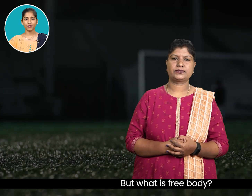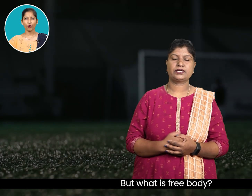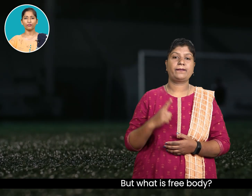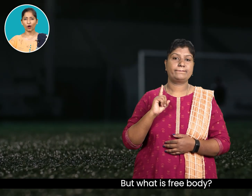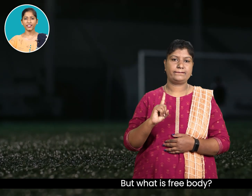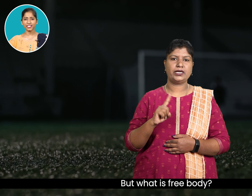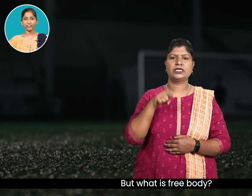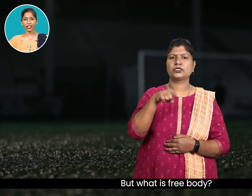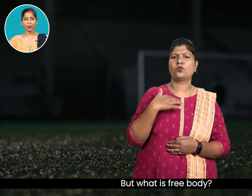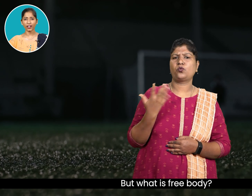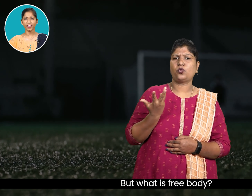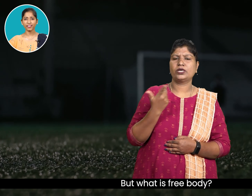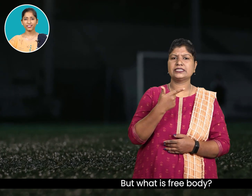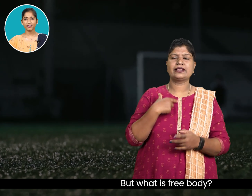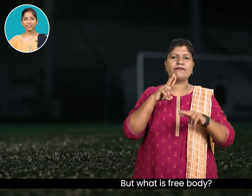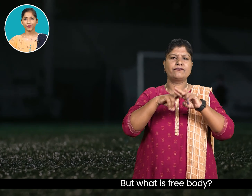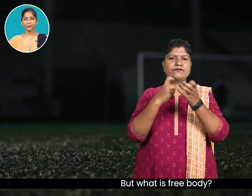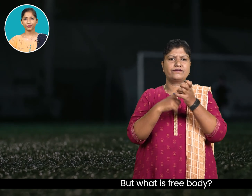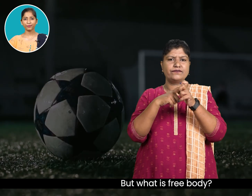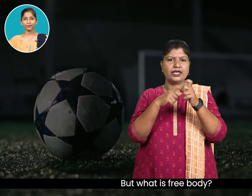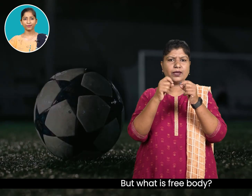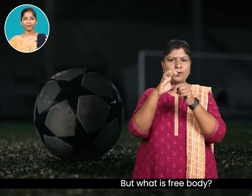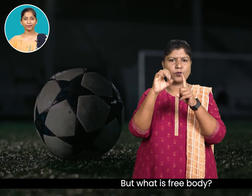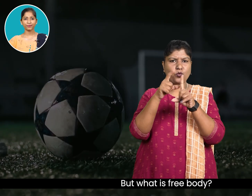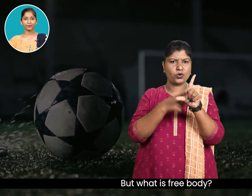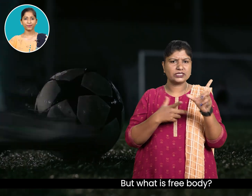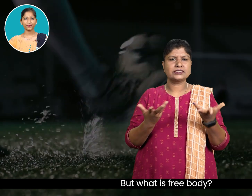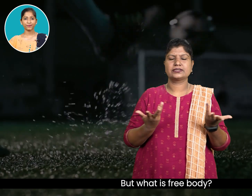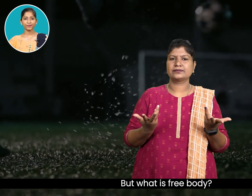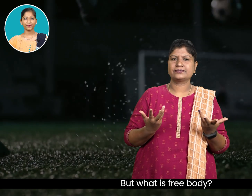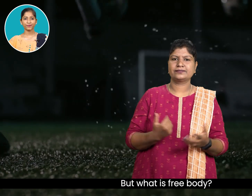But what is a free body?